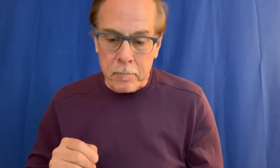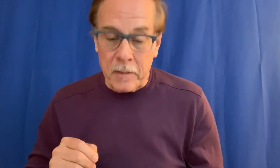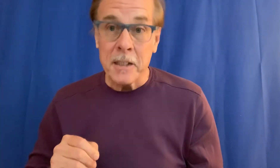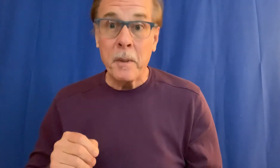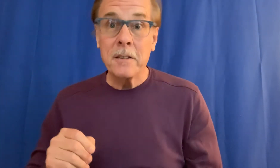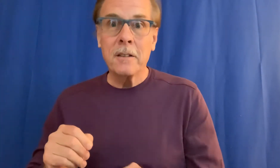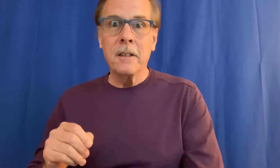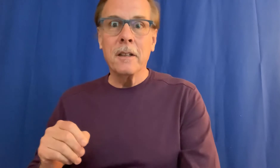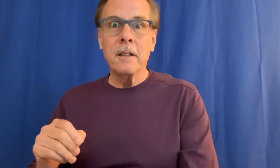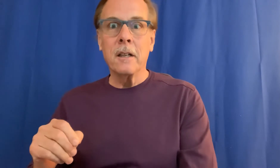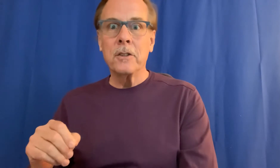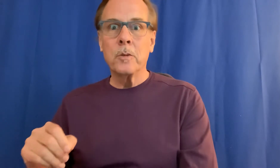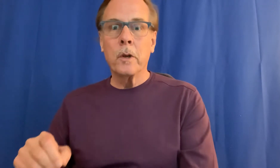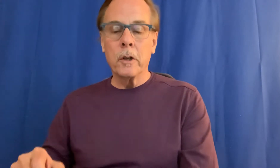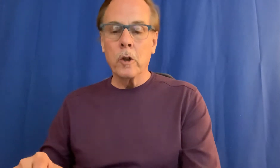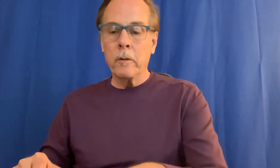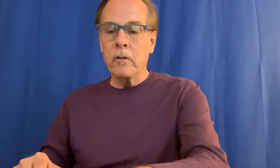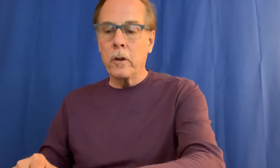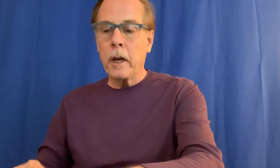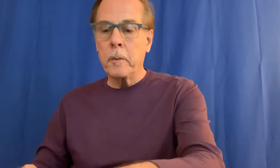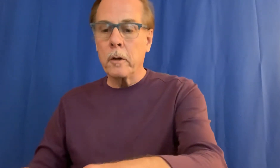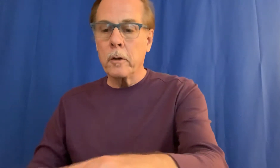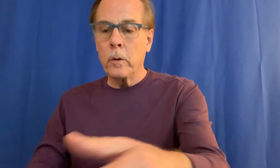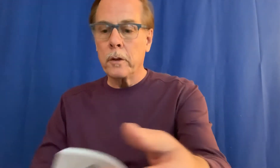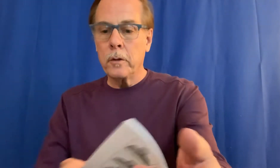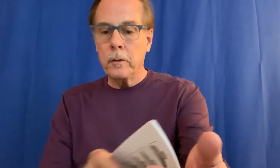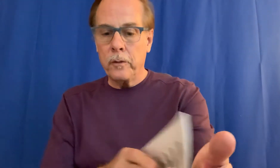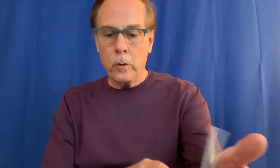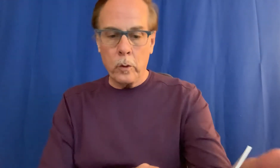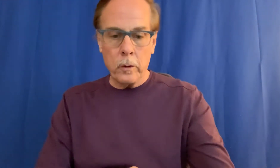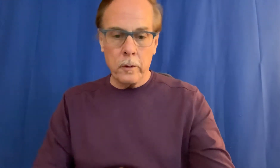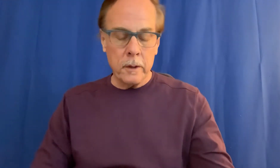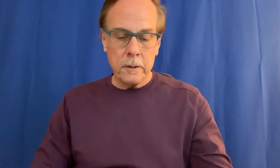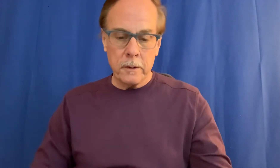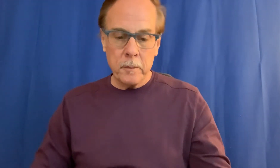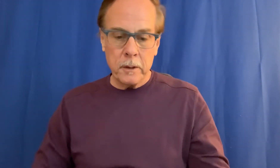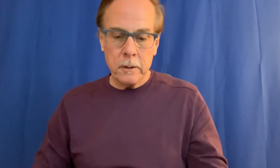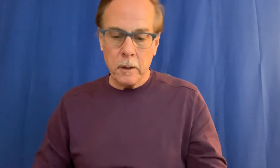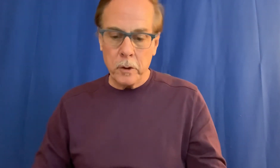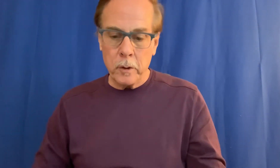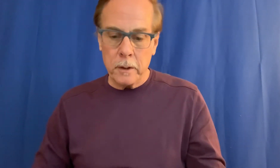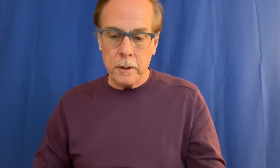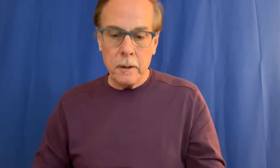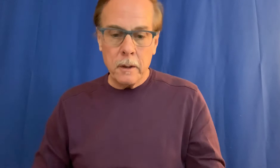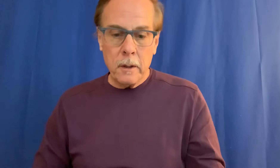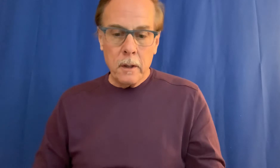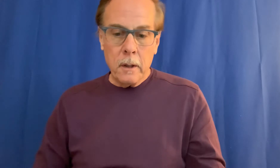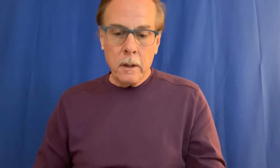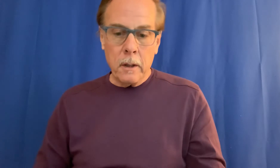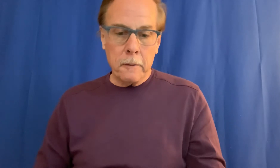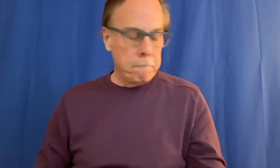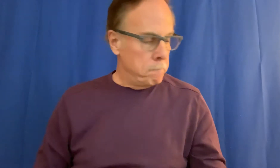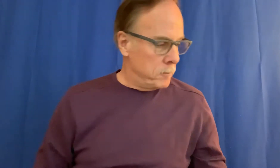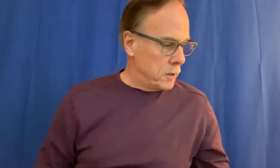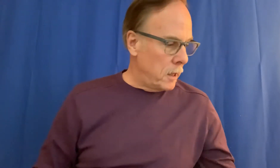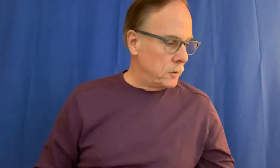That's basically it, and I just wanted to go over the vocabulary with you for this subunit. Signs that